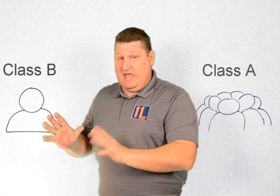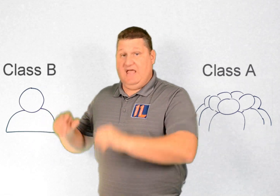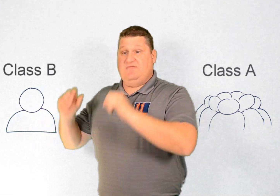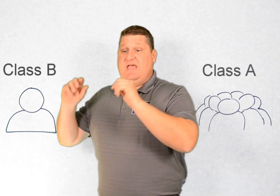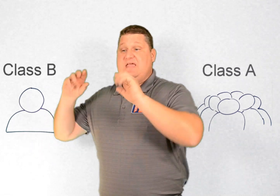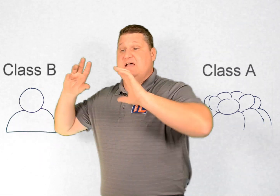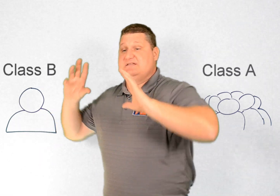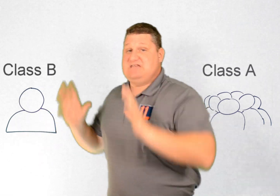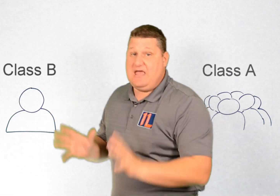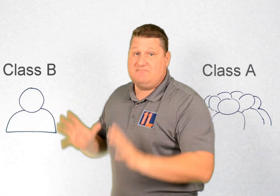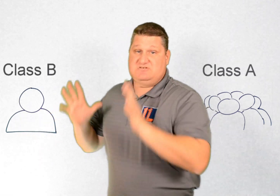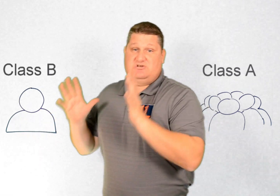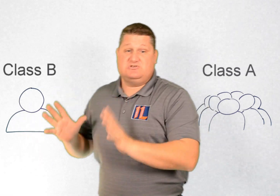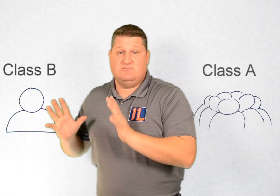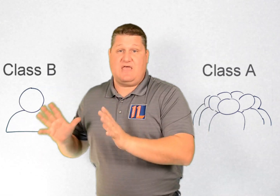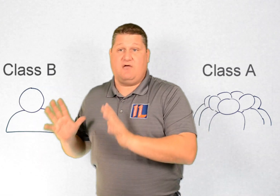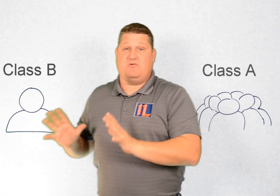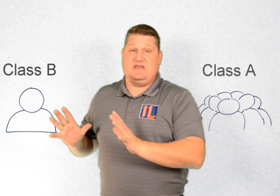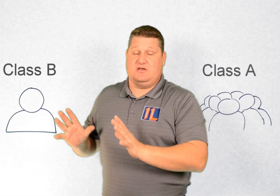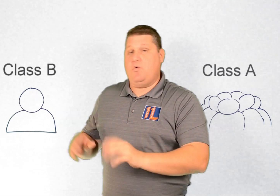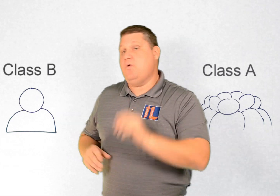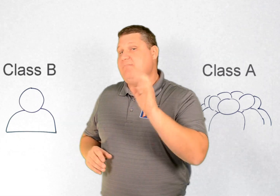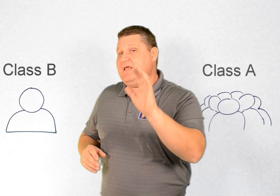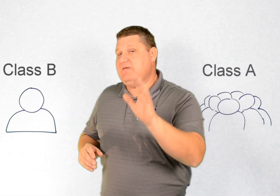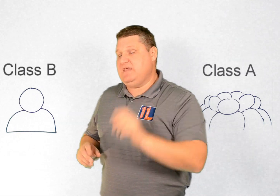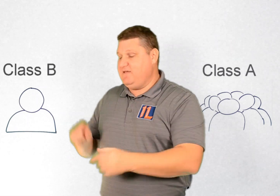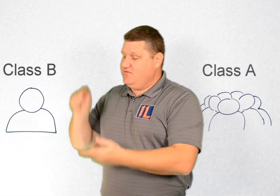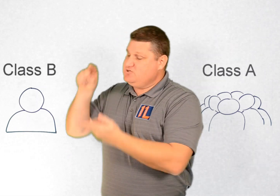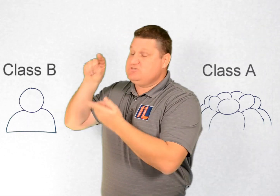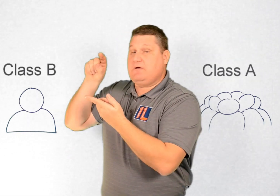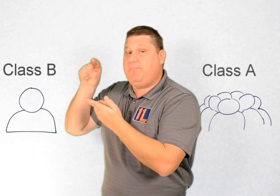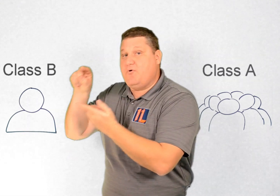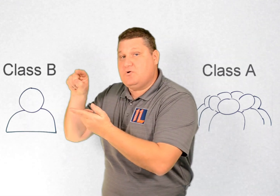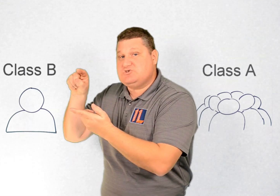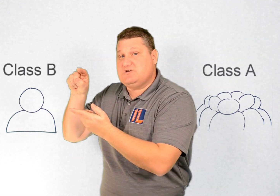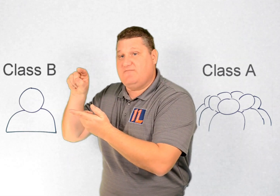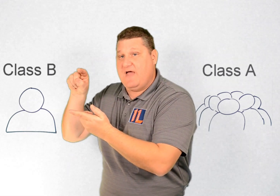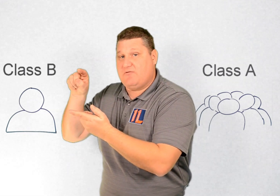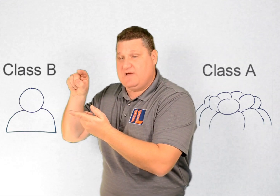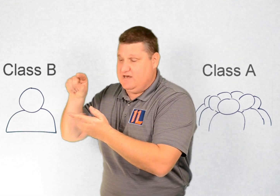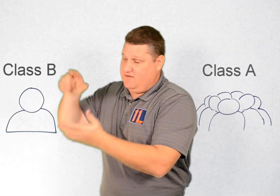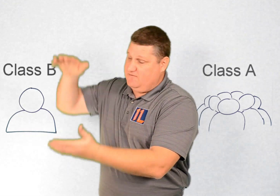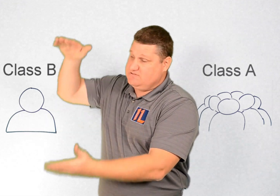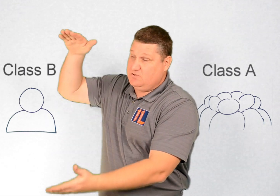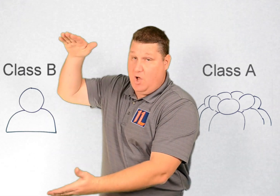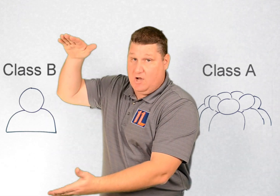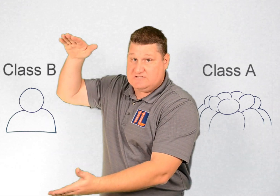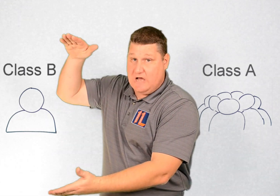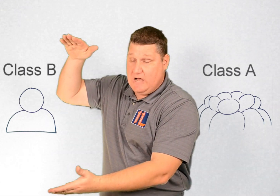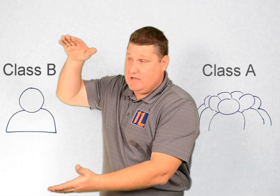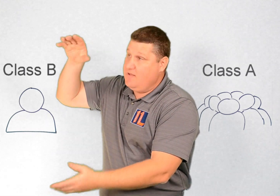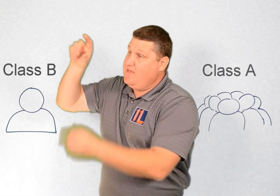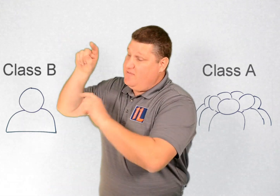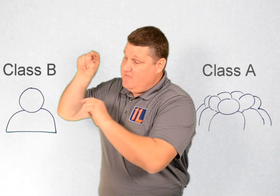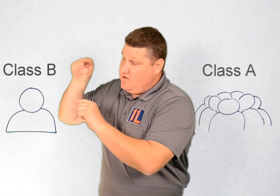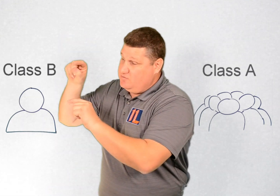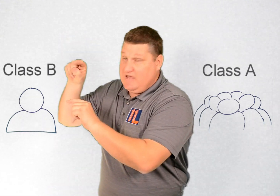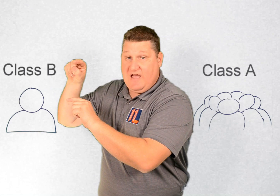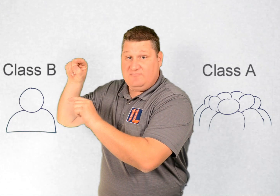And they attempt to do that reading, or maybe even just a portion of that reading. If it's a long doc, they only have to